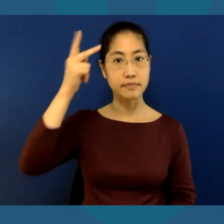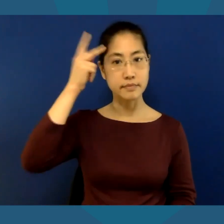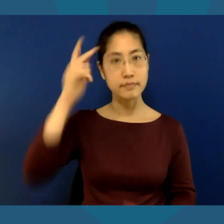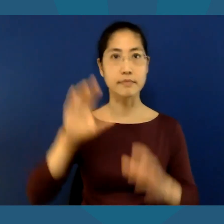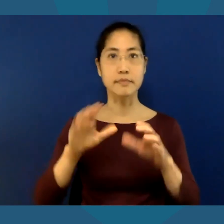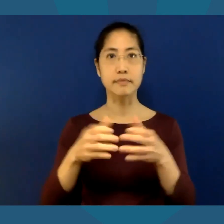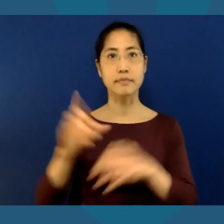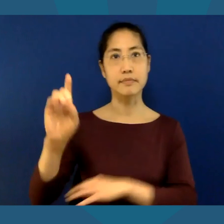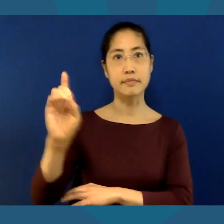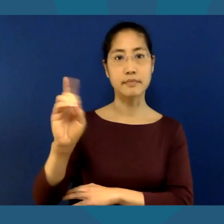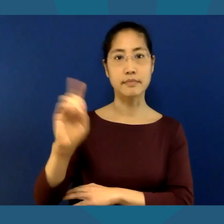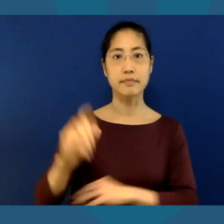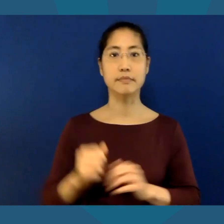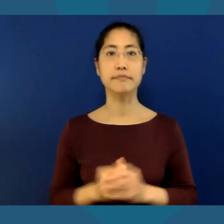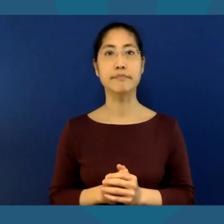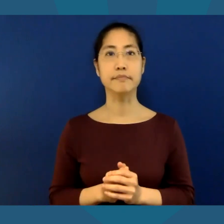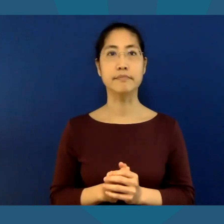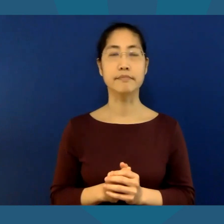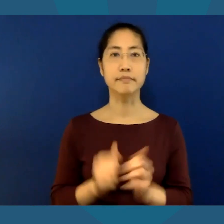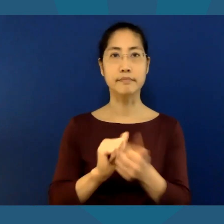Party Democratic.